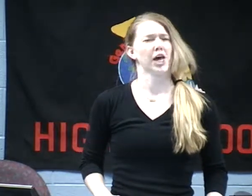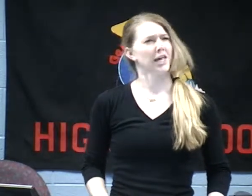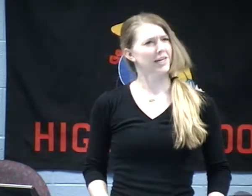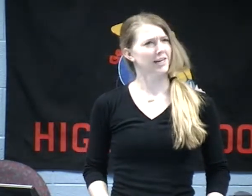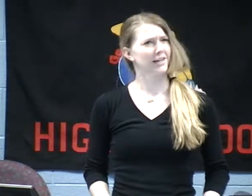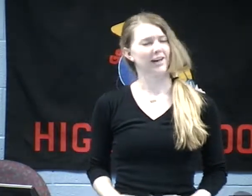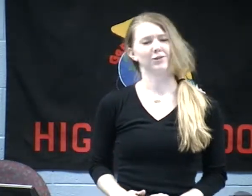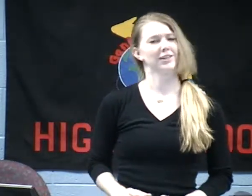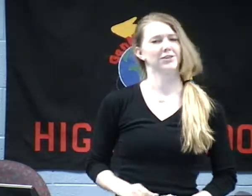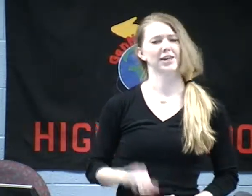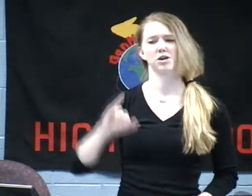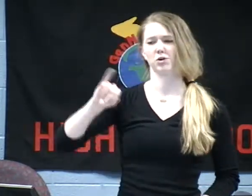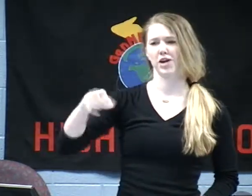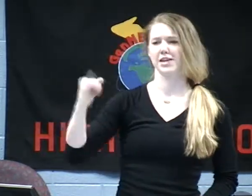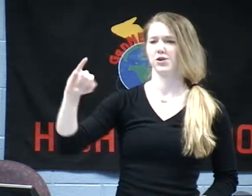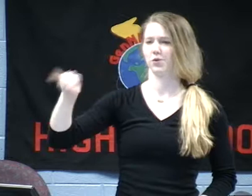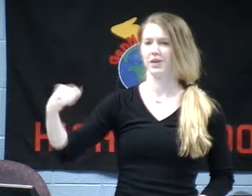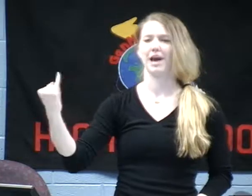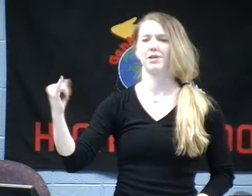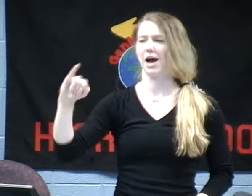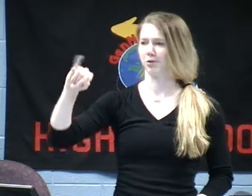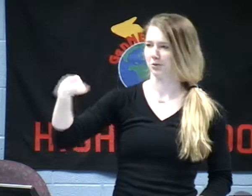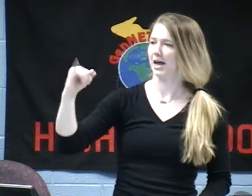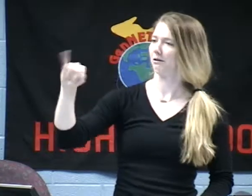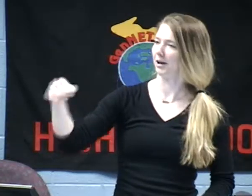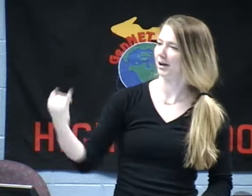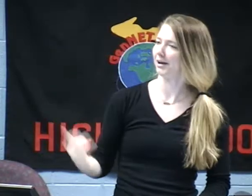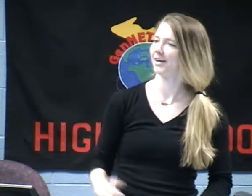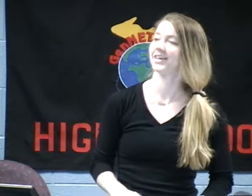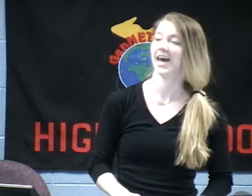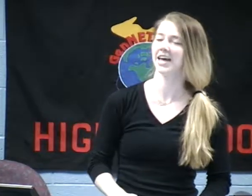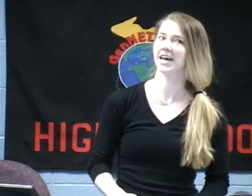J? I don't think there's any double J's. You don't really have an option with that one, huh? K?